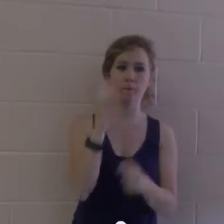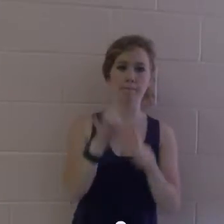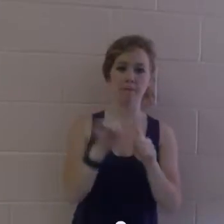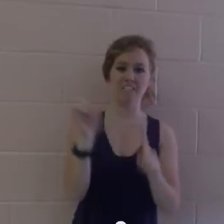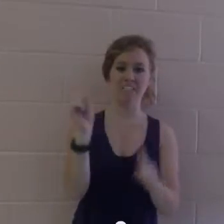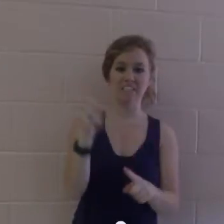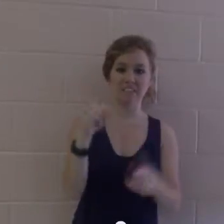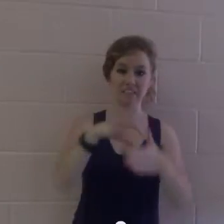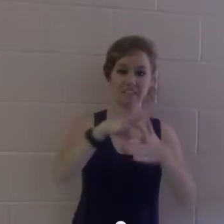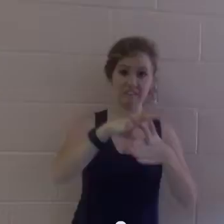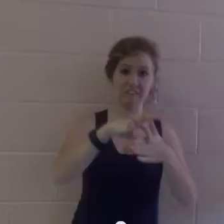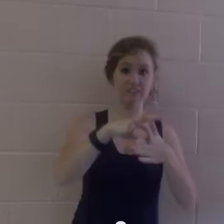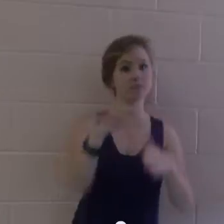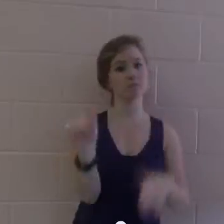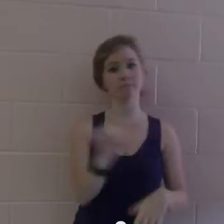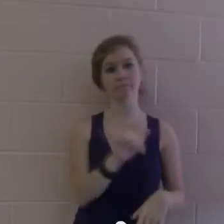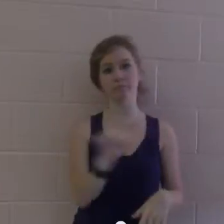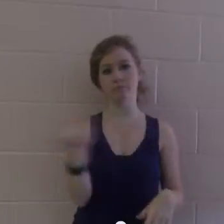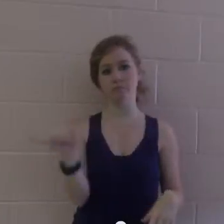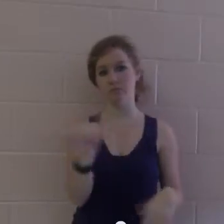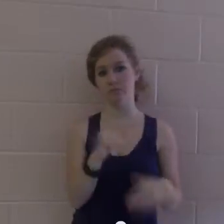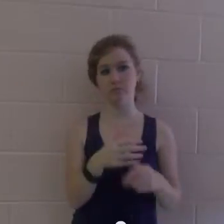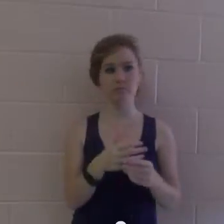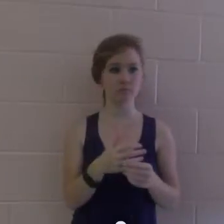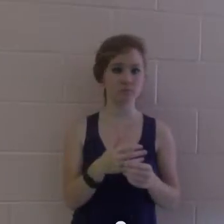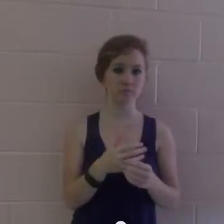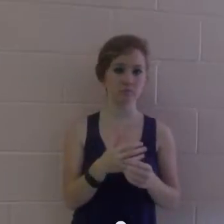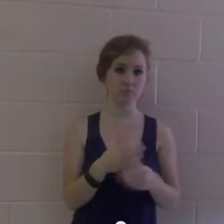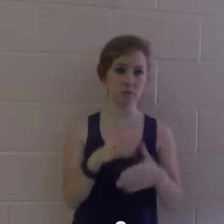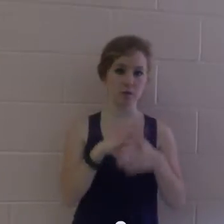Most of their food is fruit, but sometimes they need